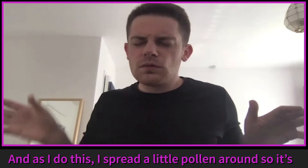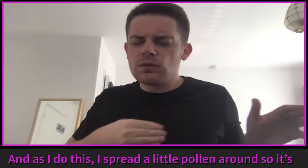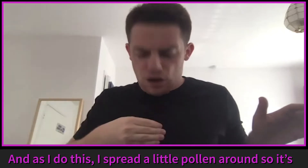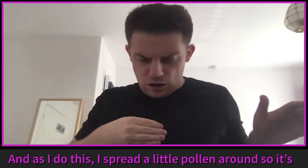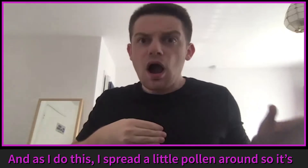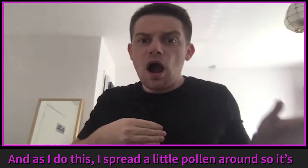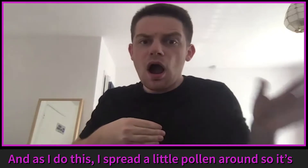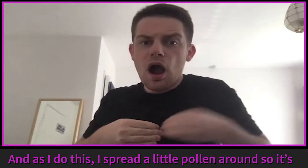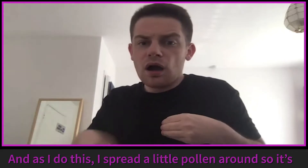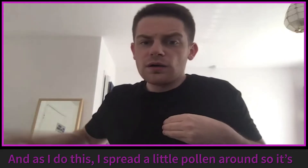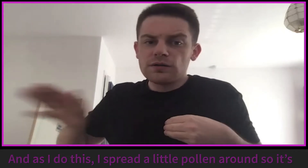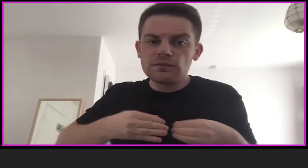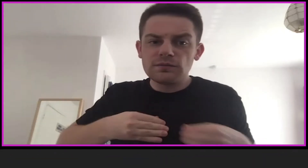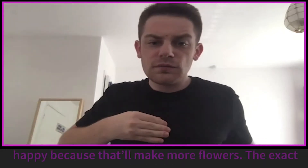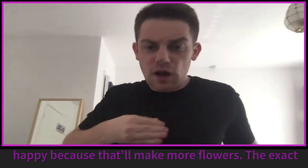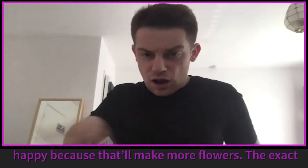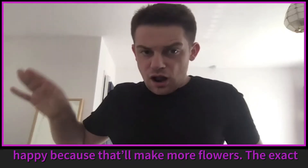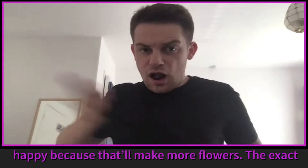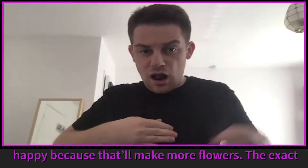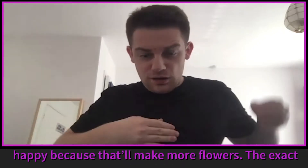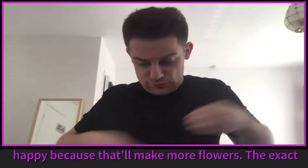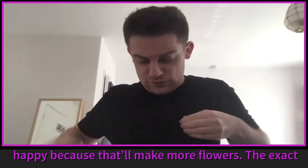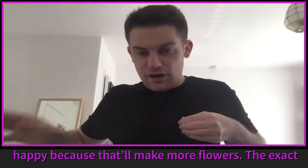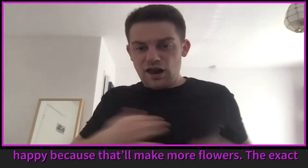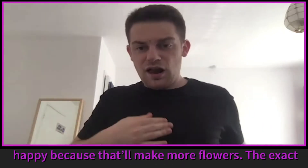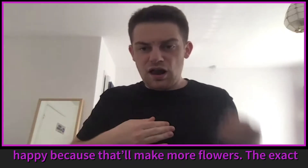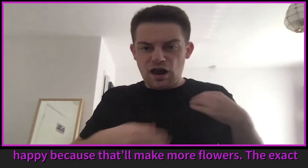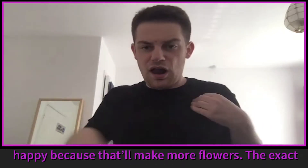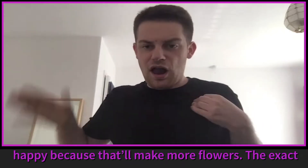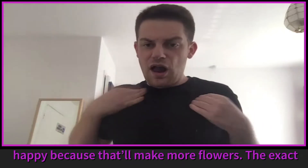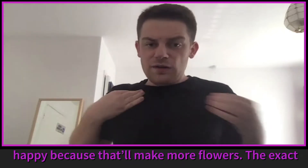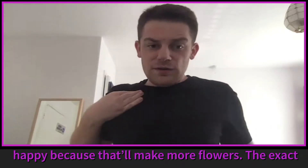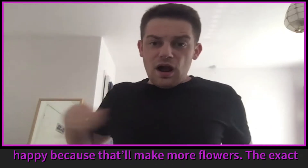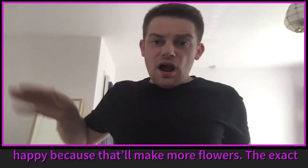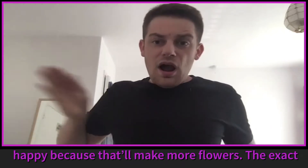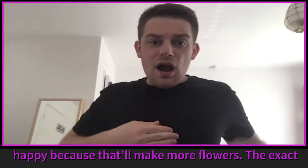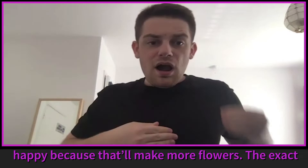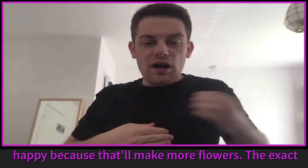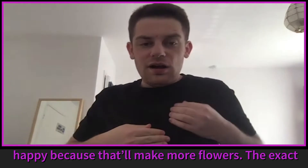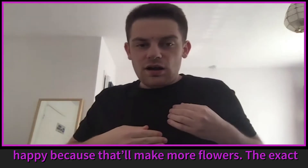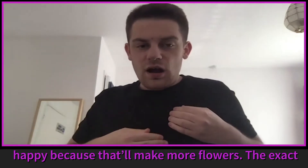Mm-hmm.